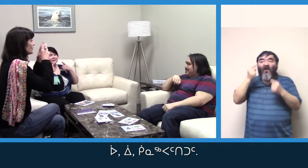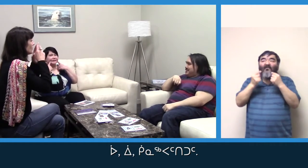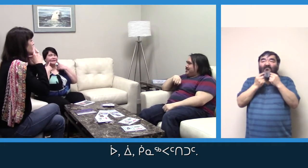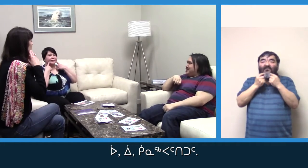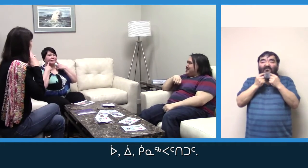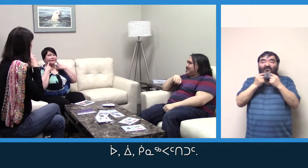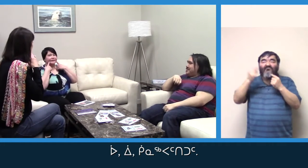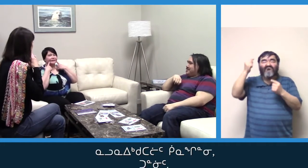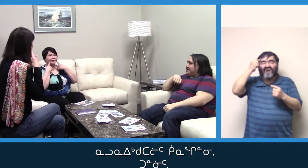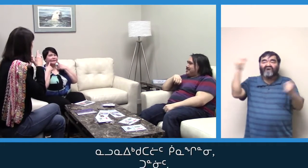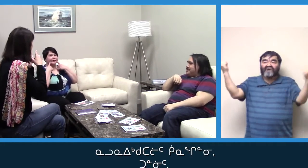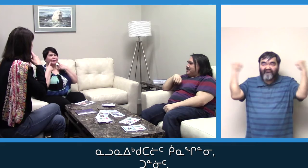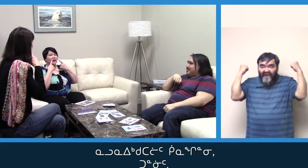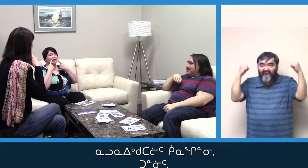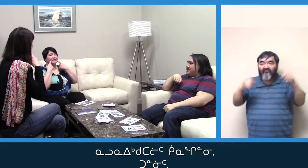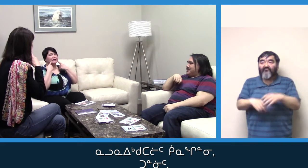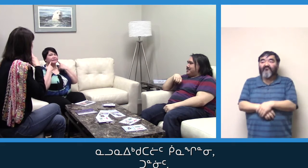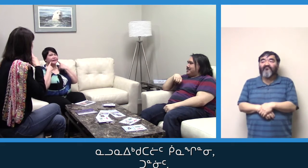Oh.